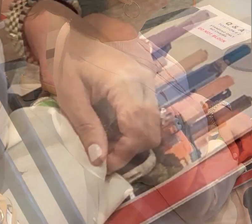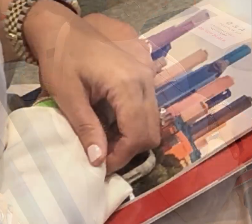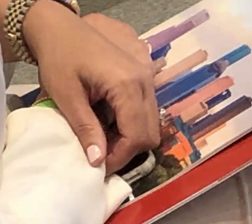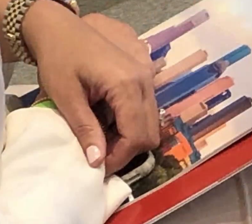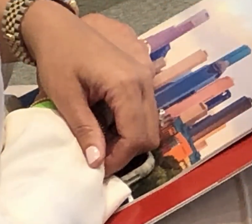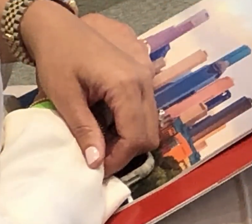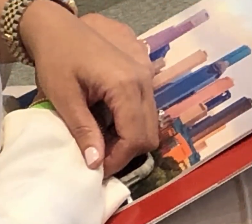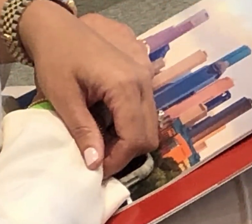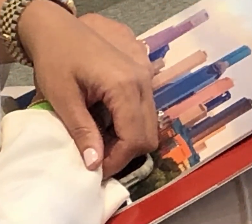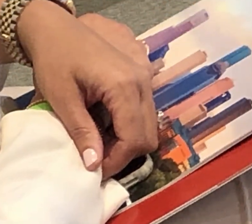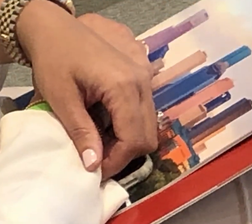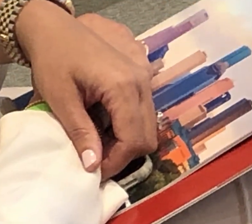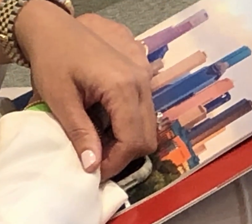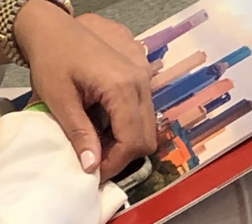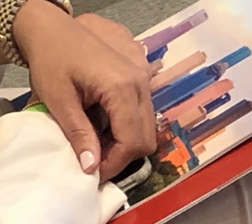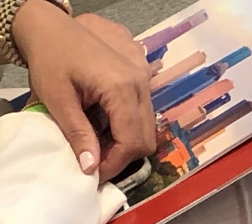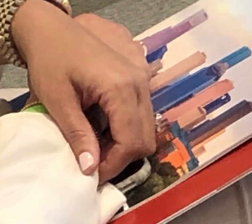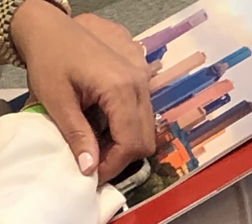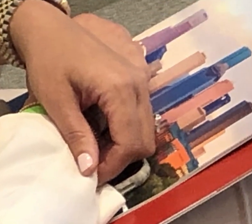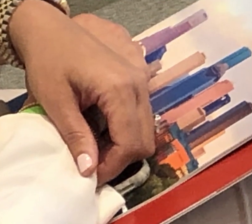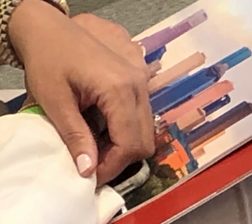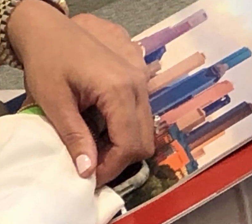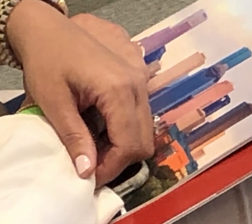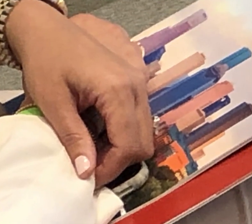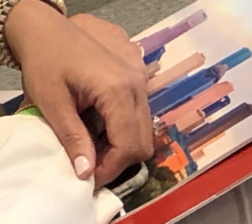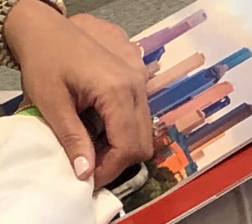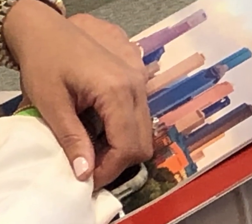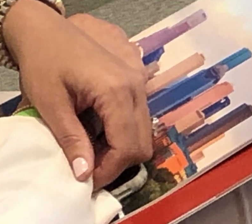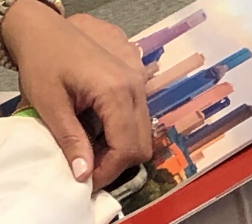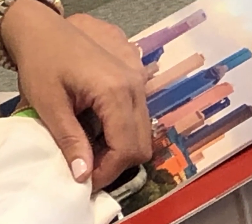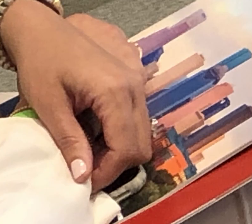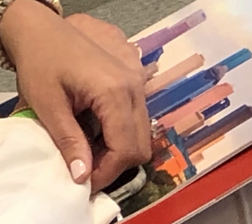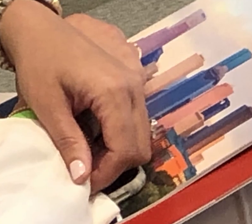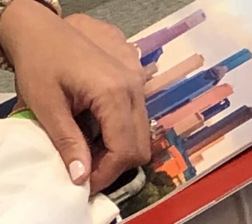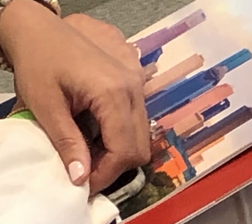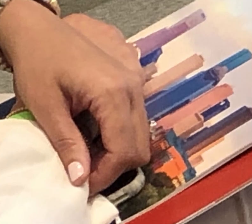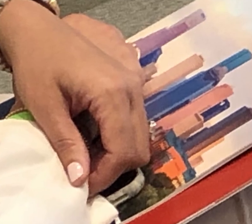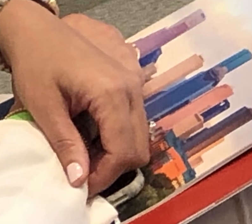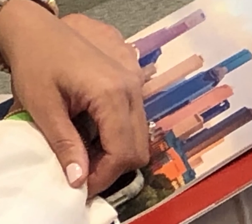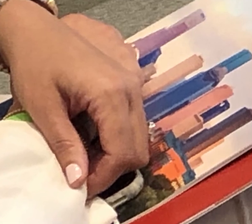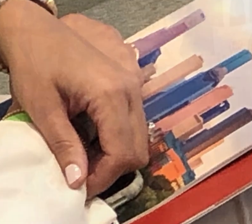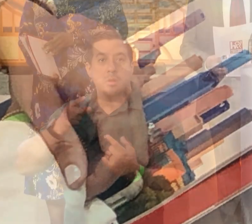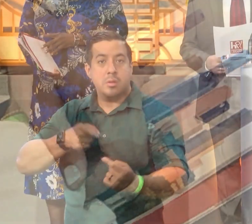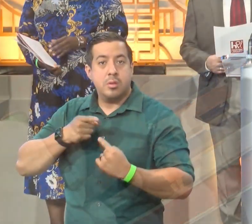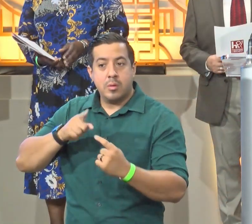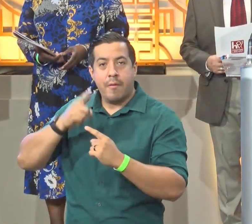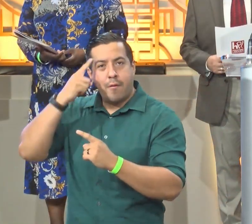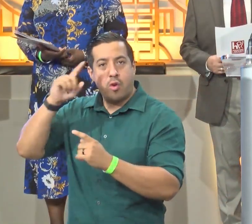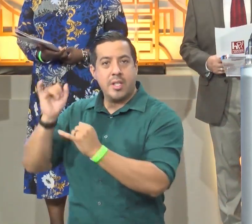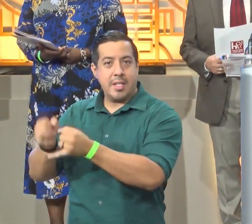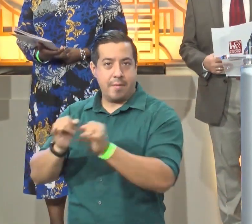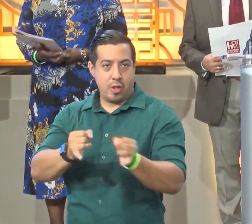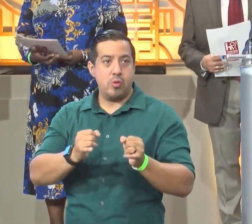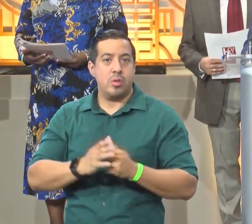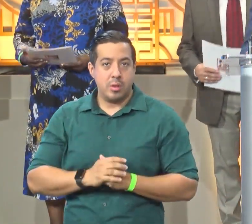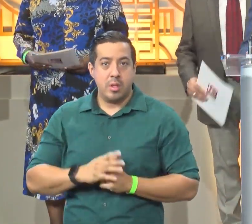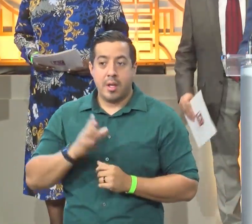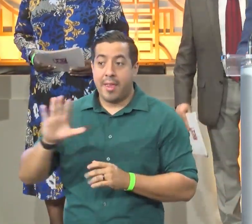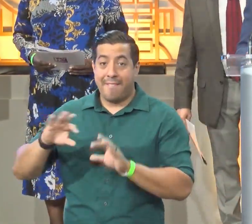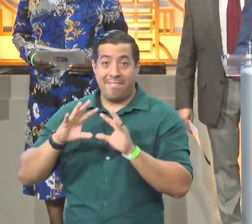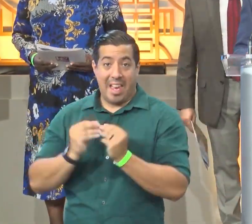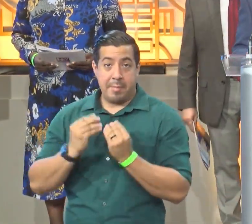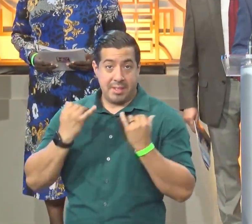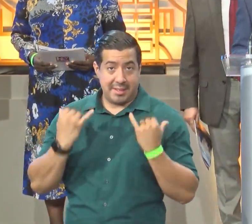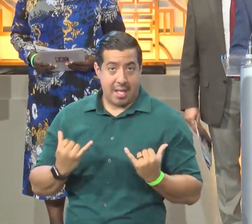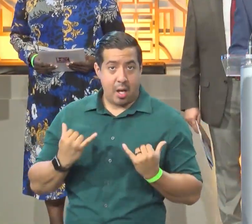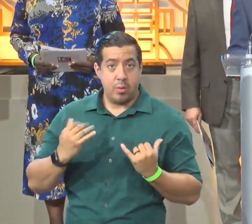systemic issue threatens our city's economy and challenges the prosperity of individuals and families now